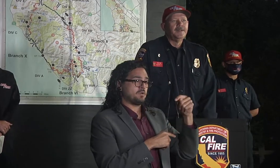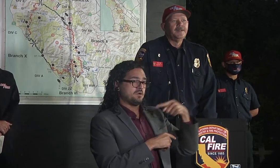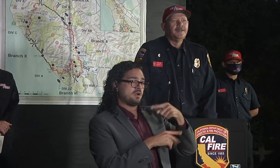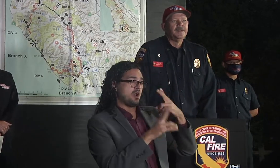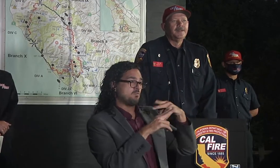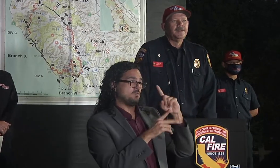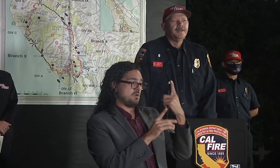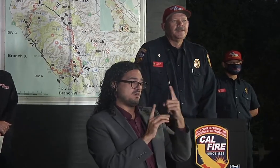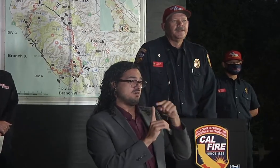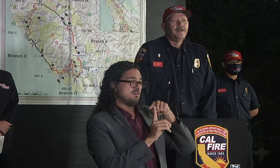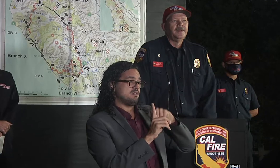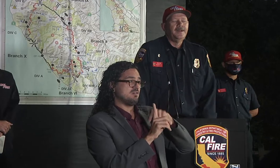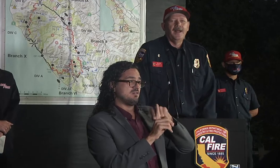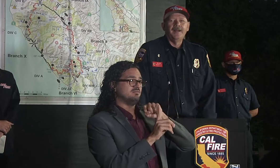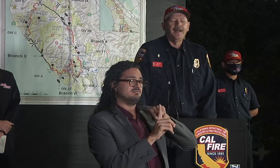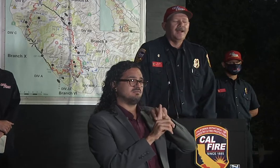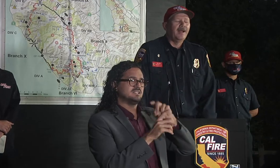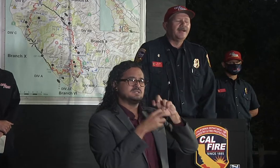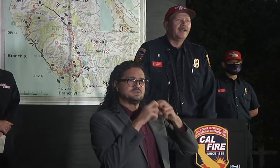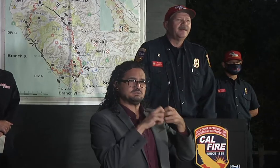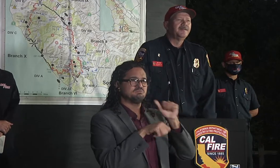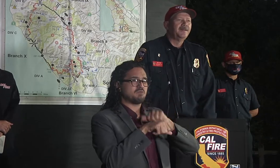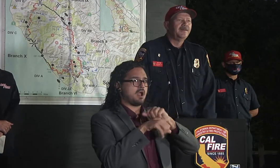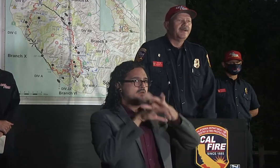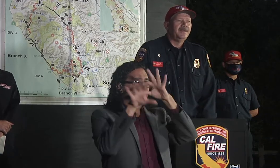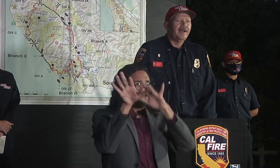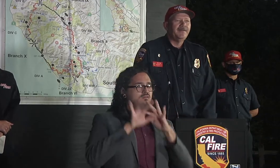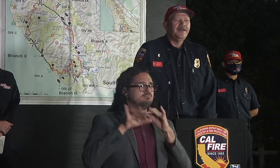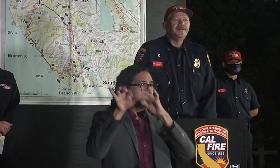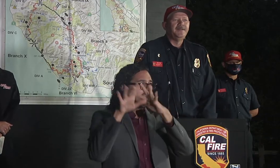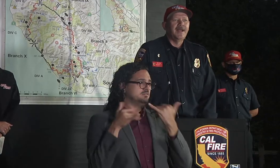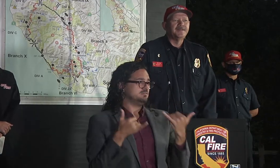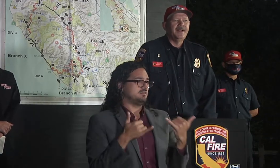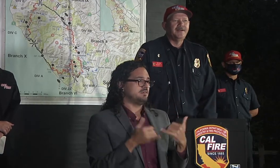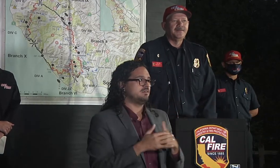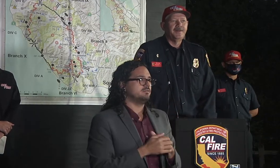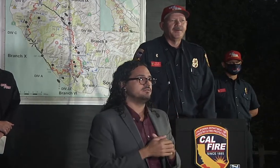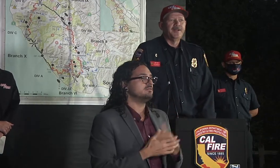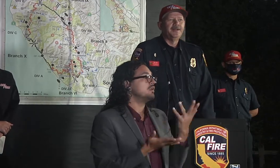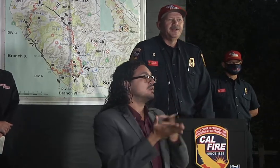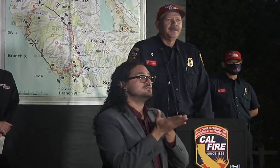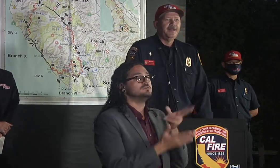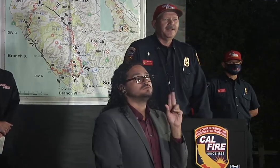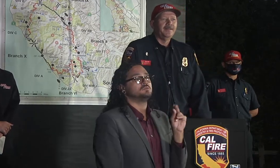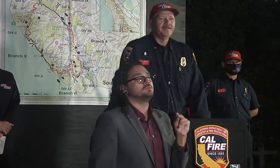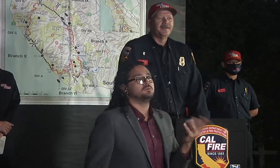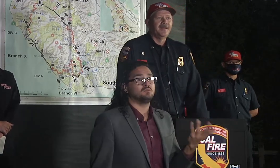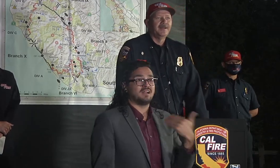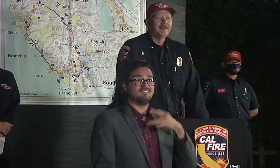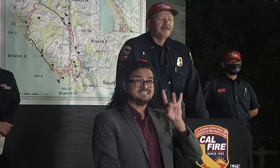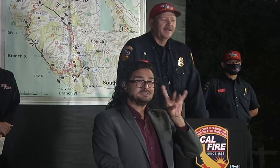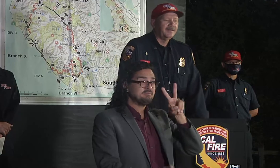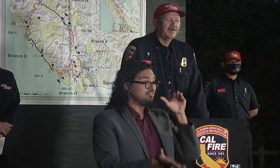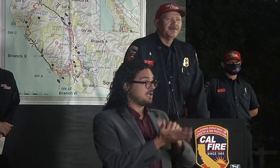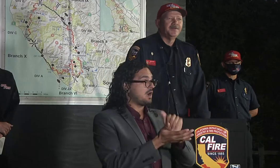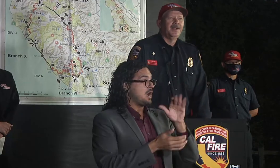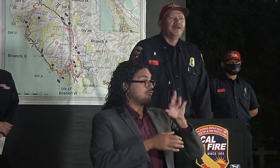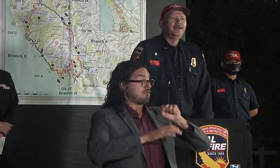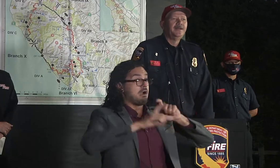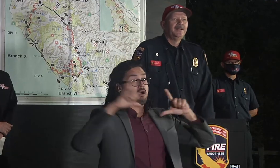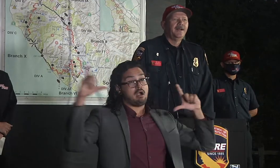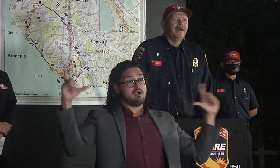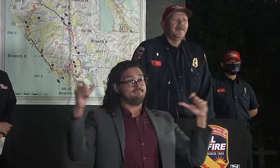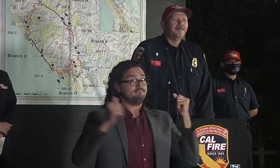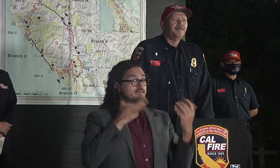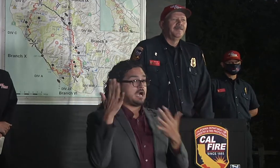issues with the rocks coming down? No, honestly, when you have 82,000 acre footprint in this type of